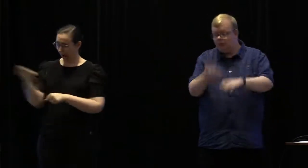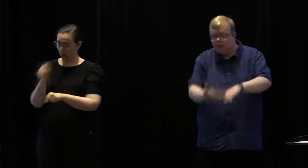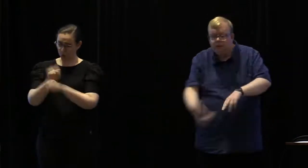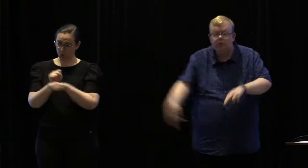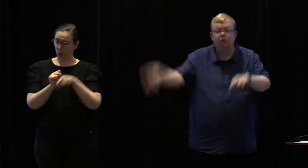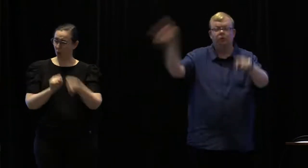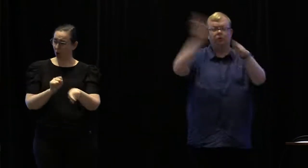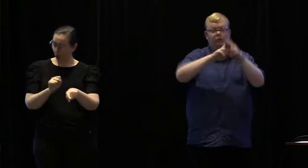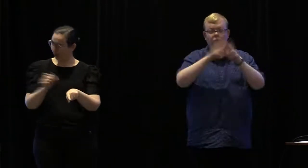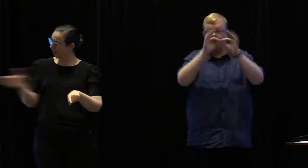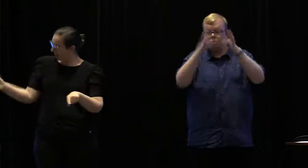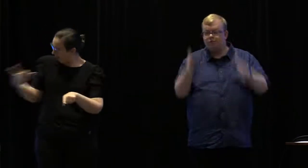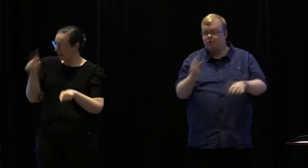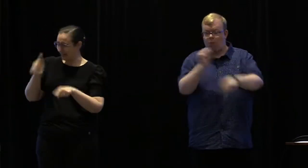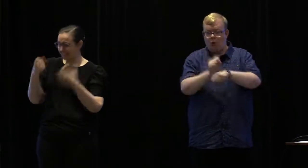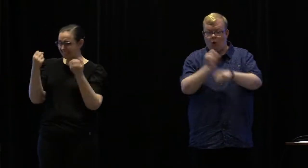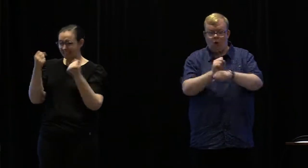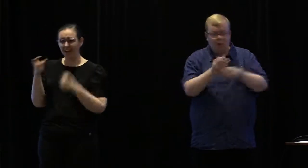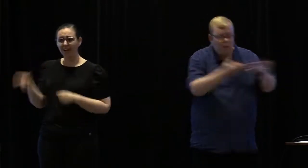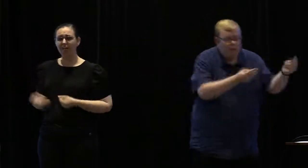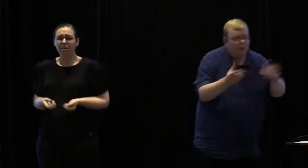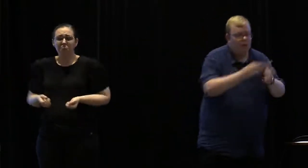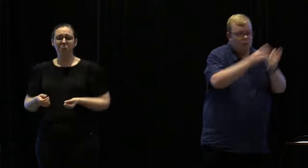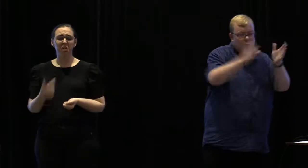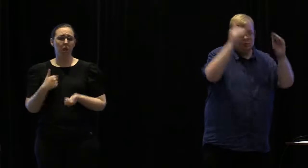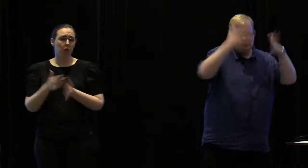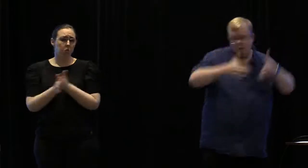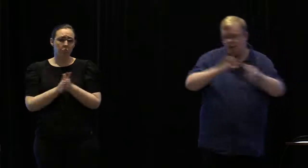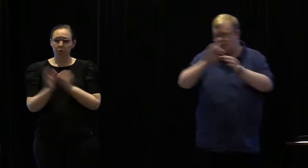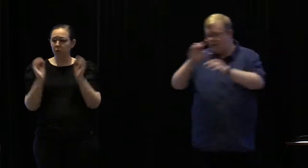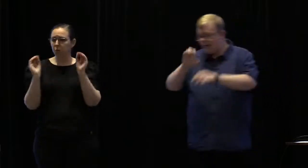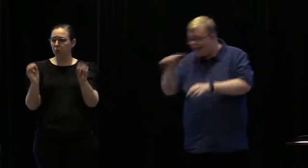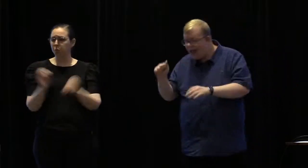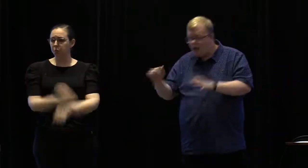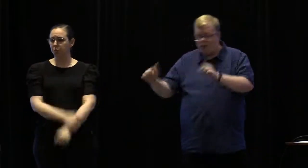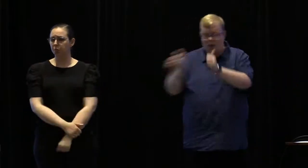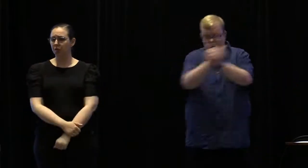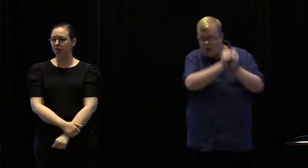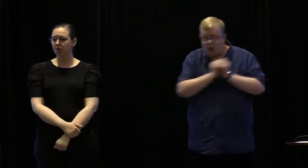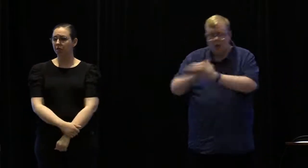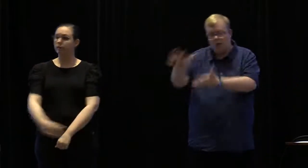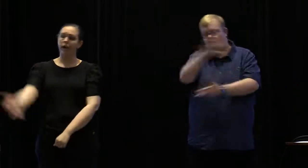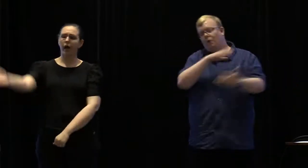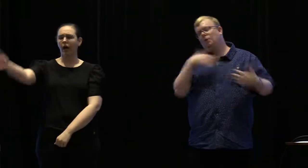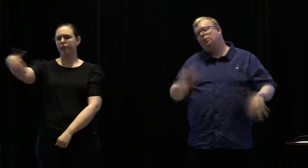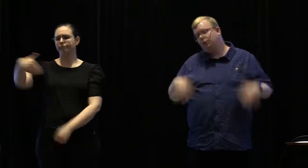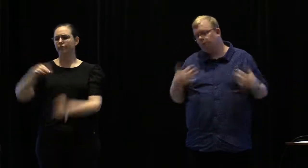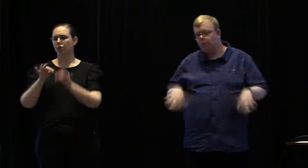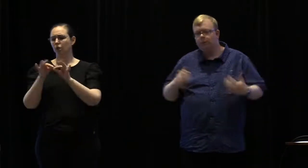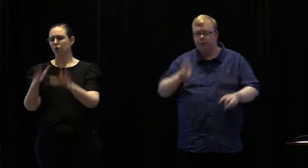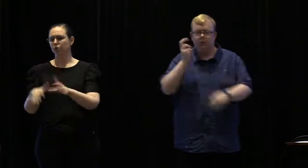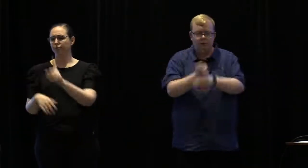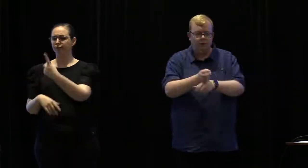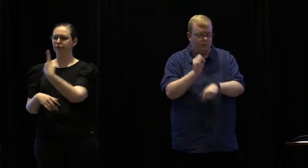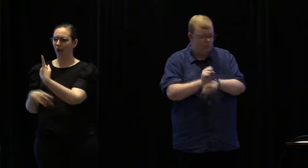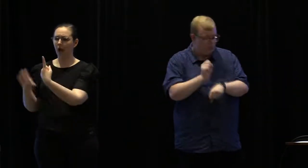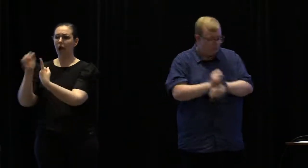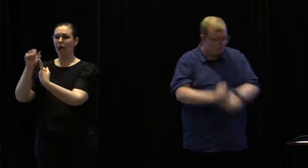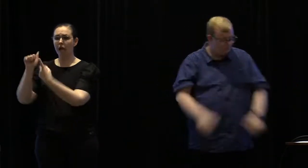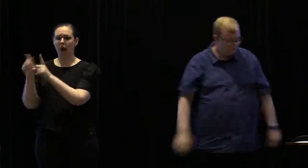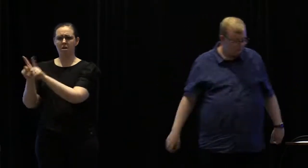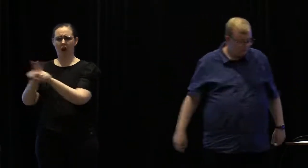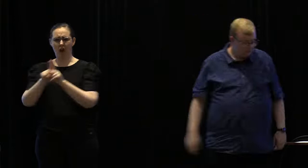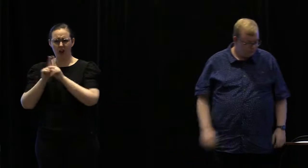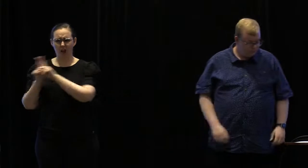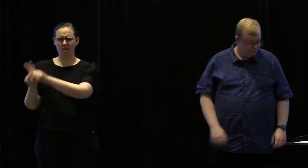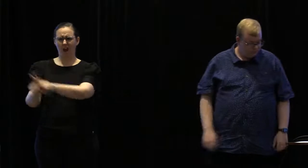so they were put in the position, but it increased the interpreter's work. They had to interpret between the student and the teacher, as well